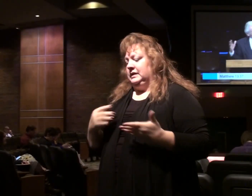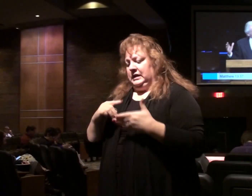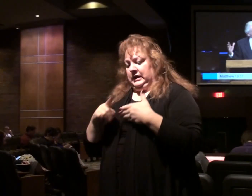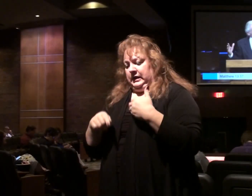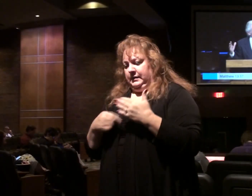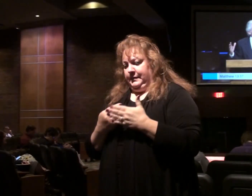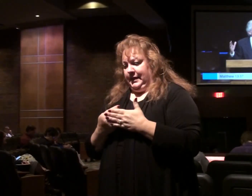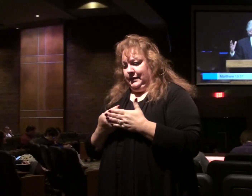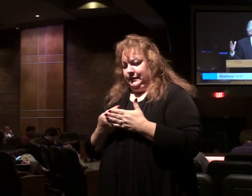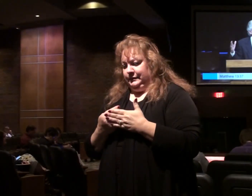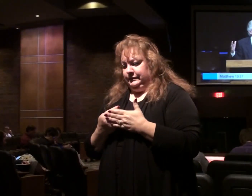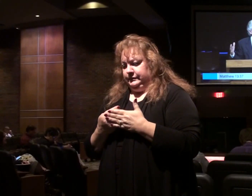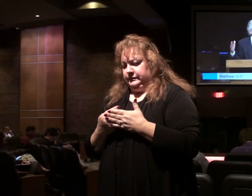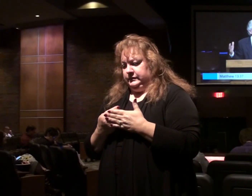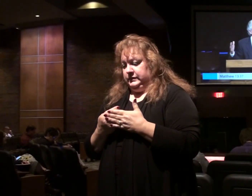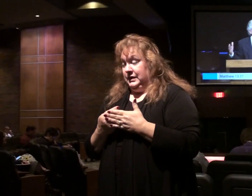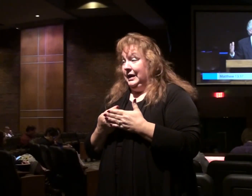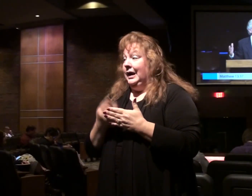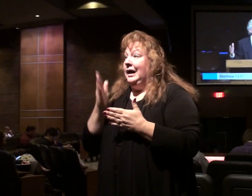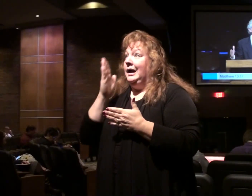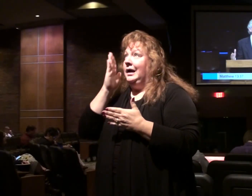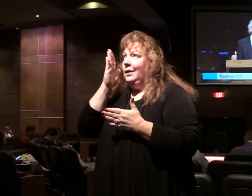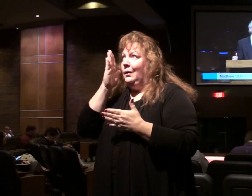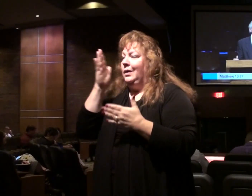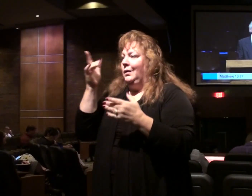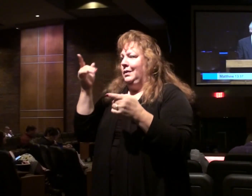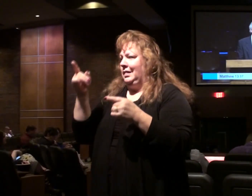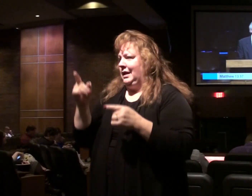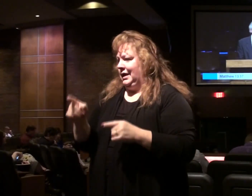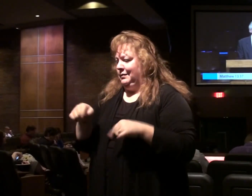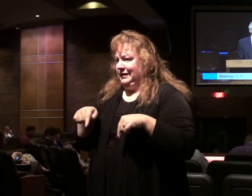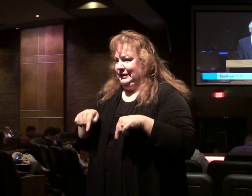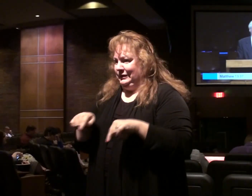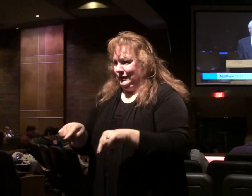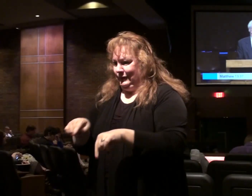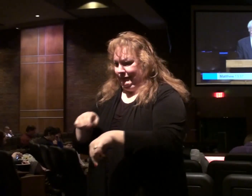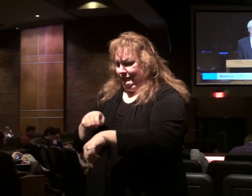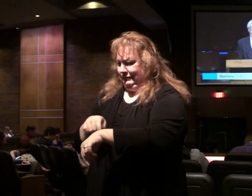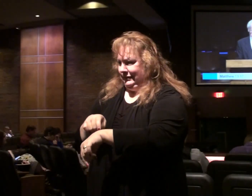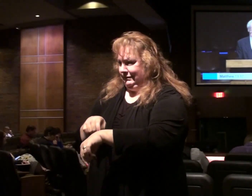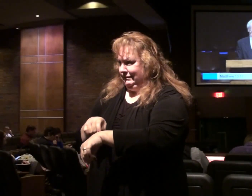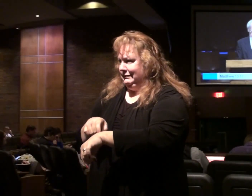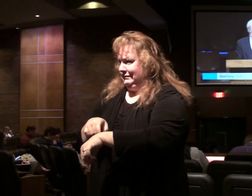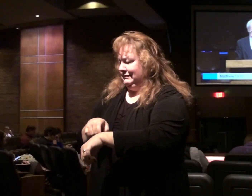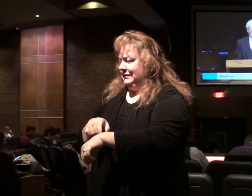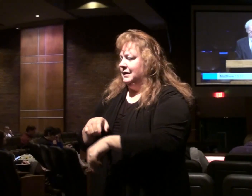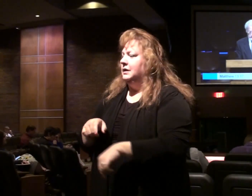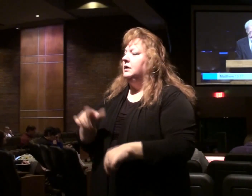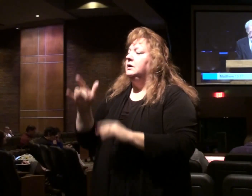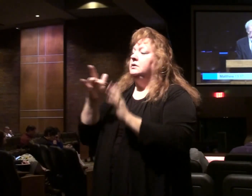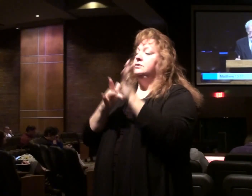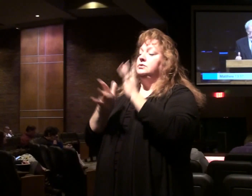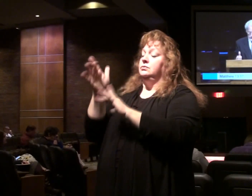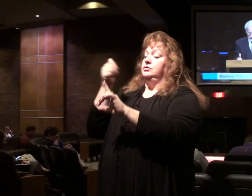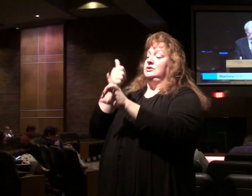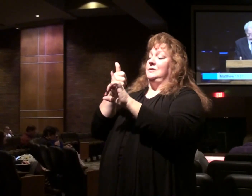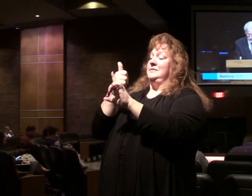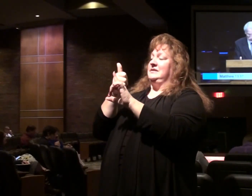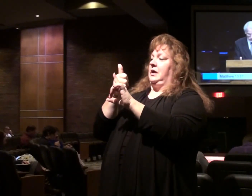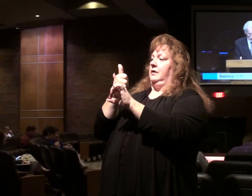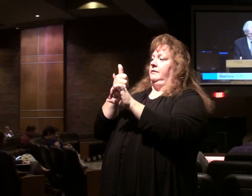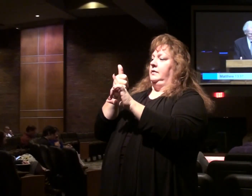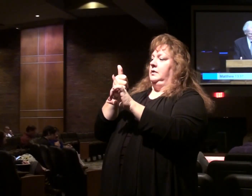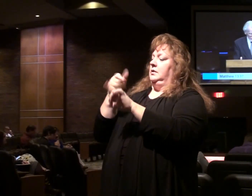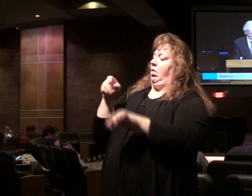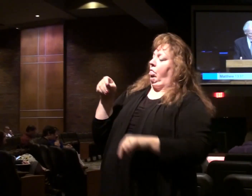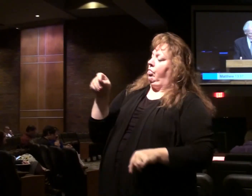about material, what will take place during this time. So Christ is the